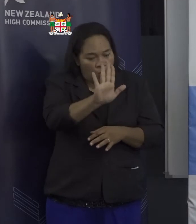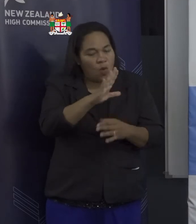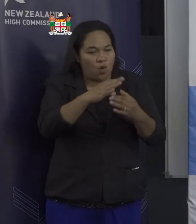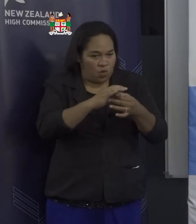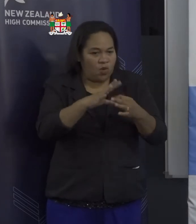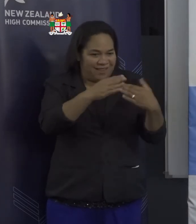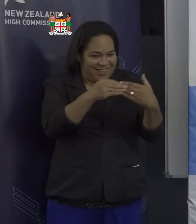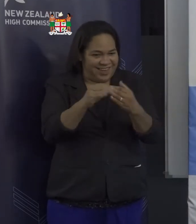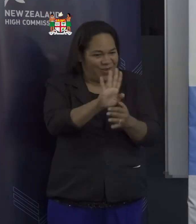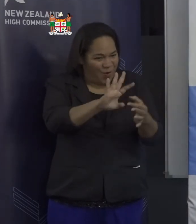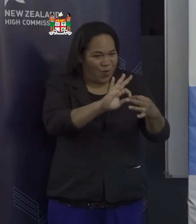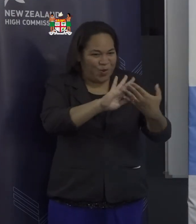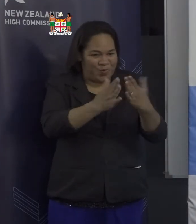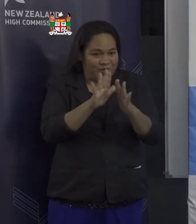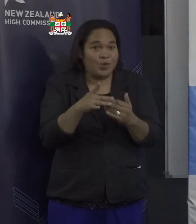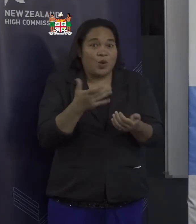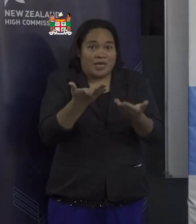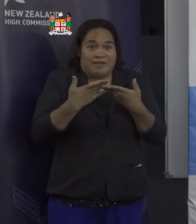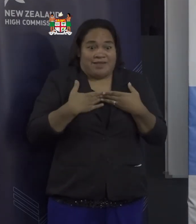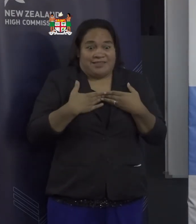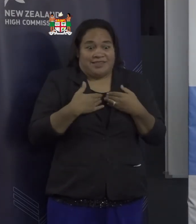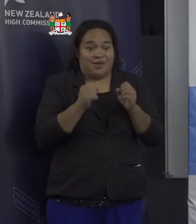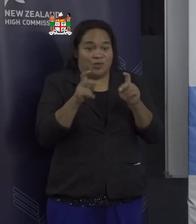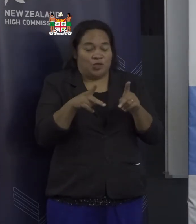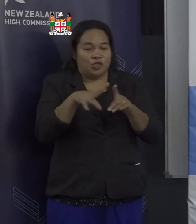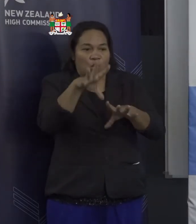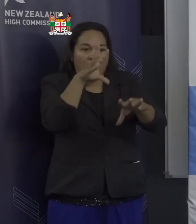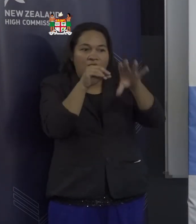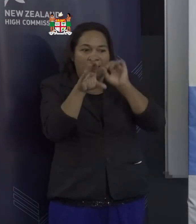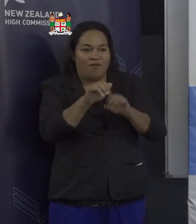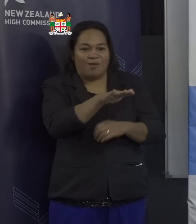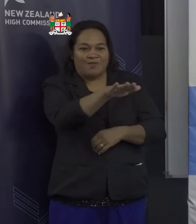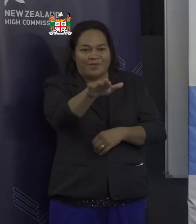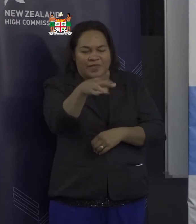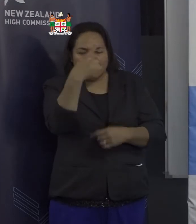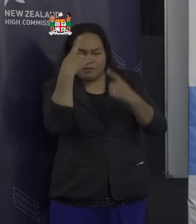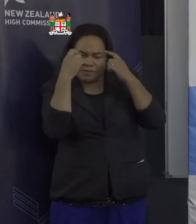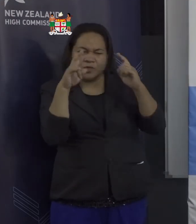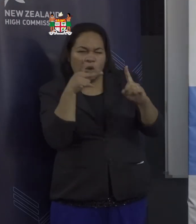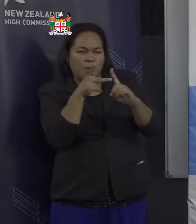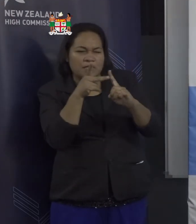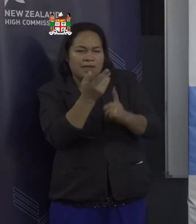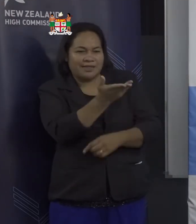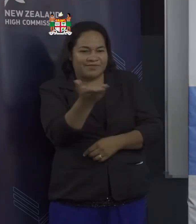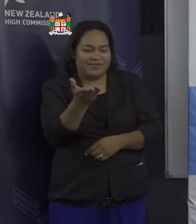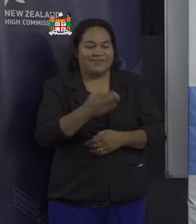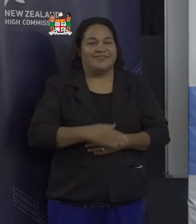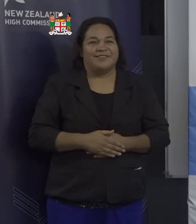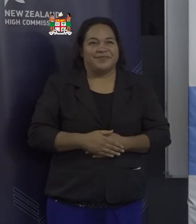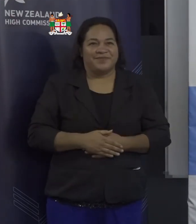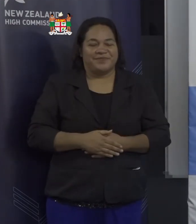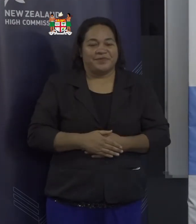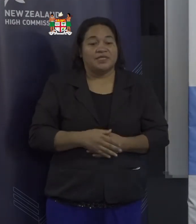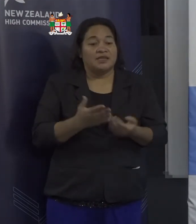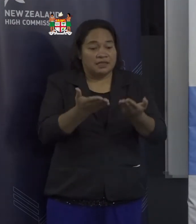community. So it gives us a chance to learn from our young leaders and get their insights and perspectives. And it also